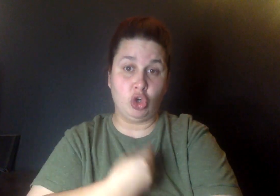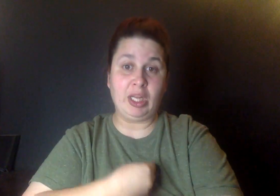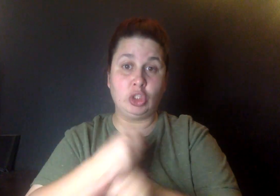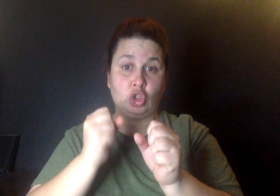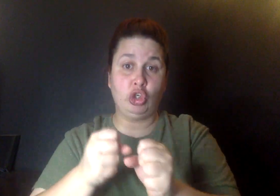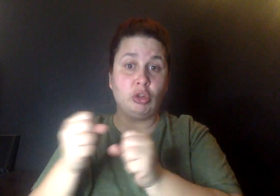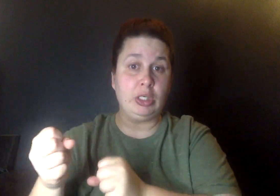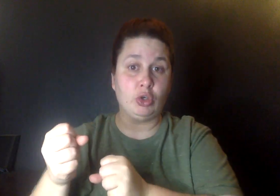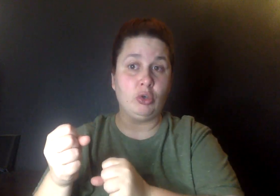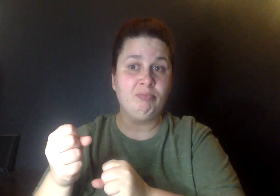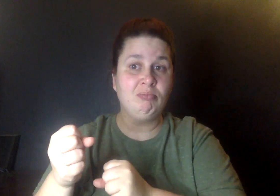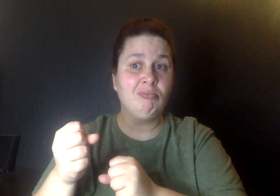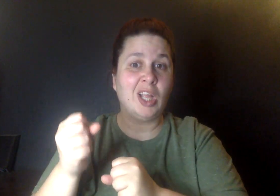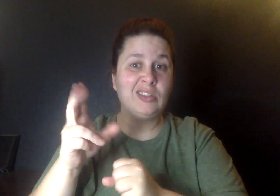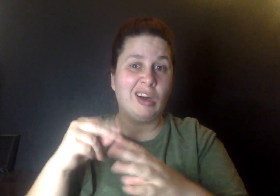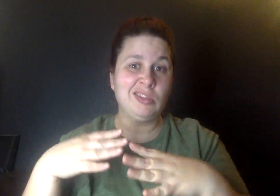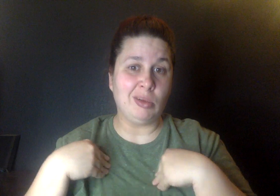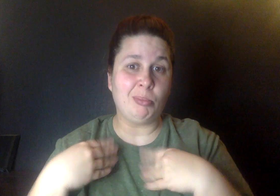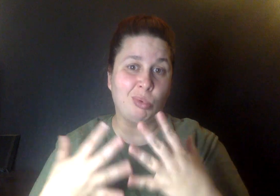training cheerleaders and other people.